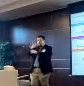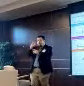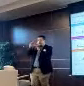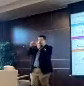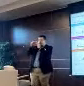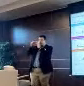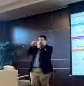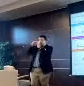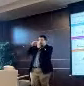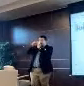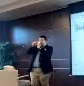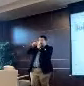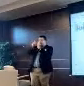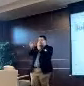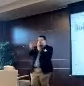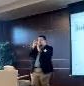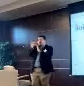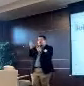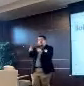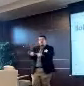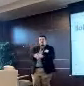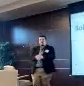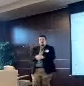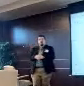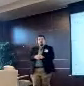trend starting to happen